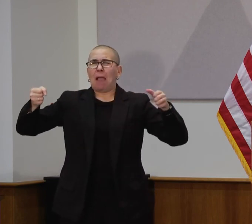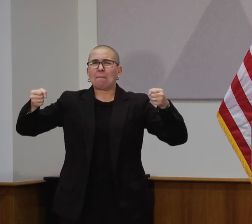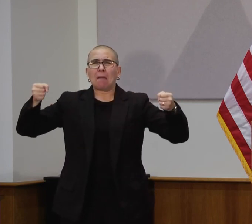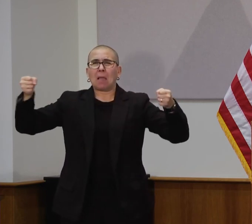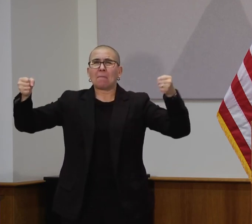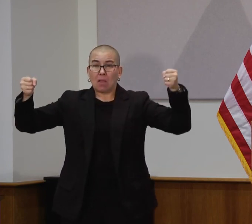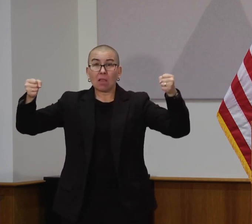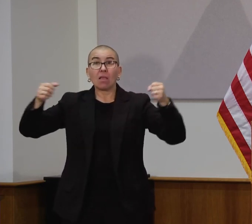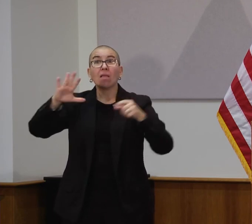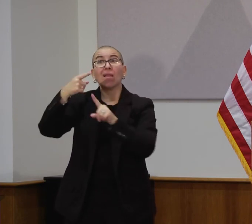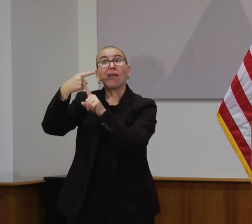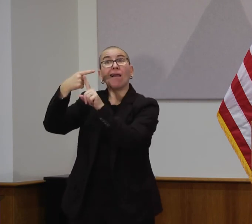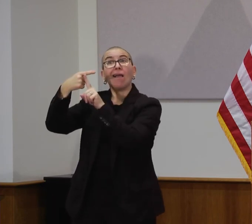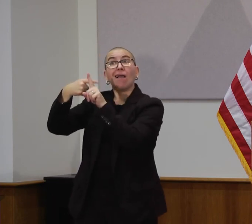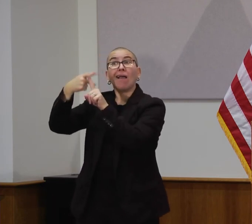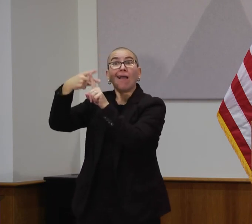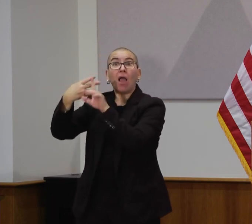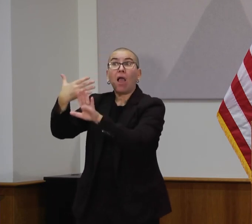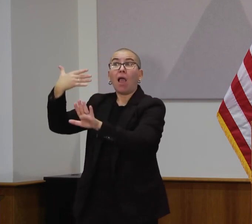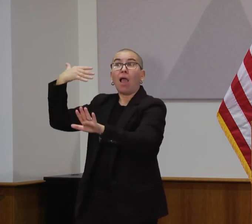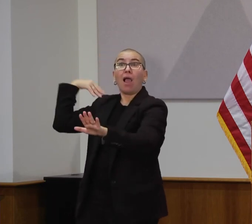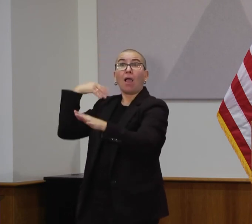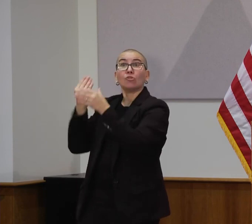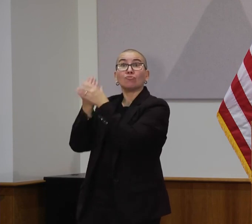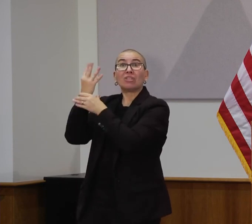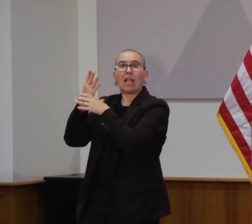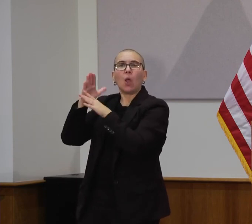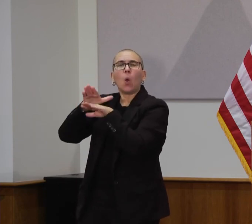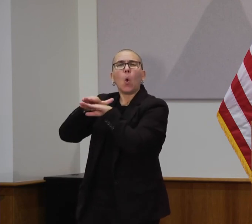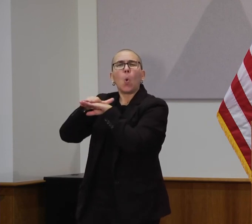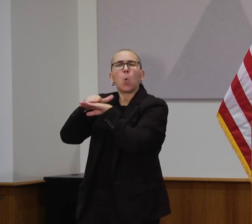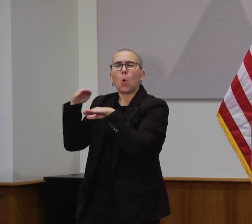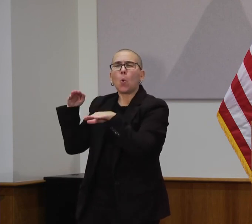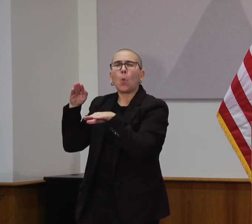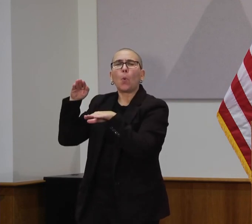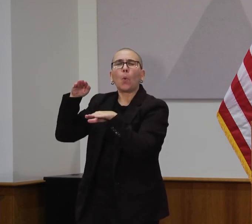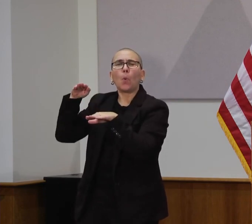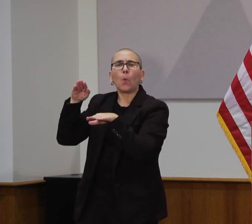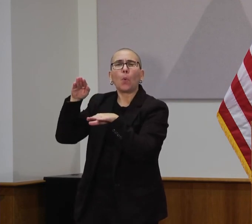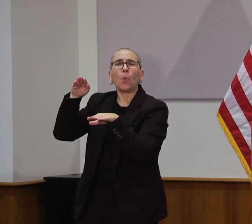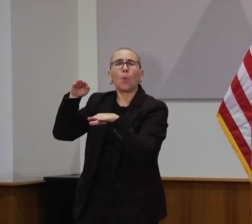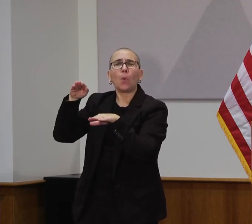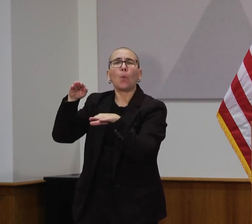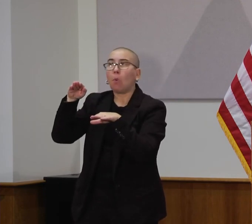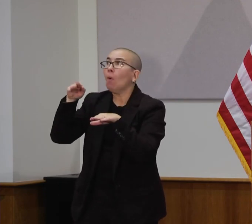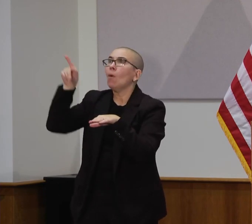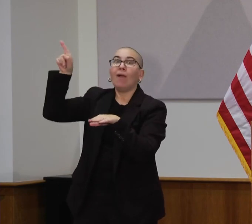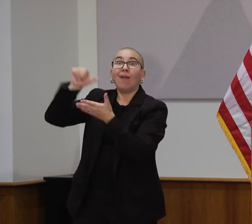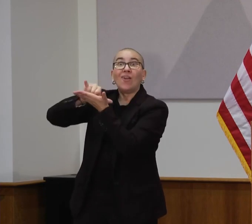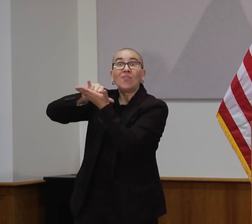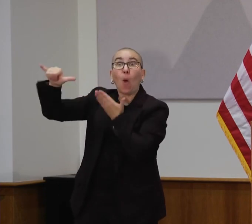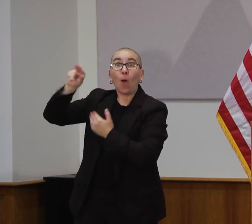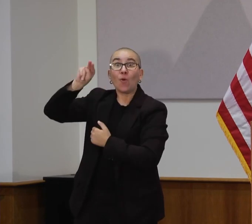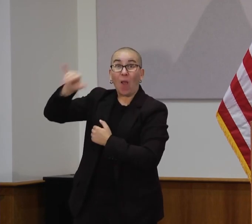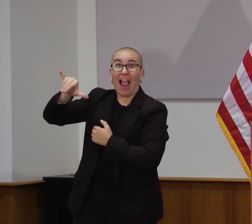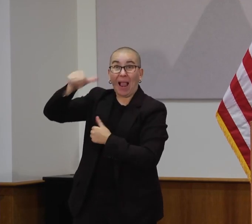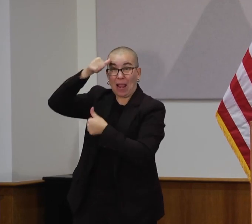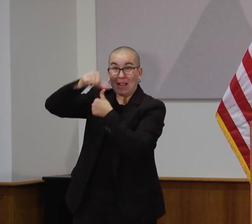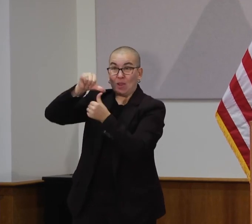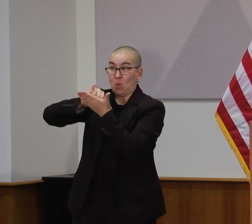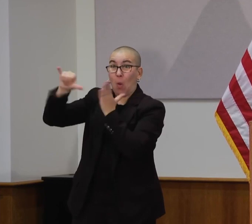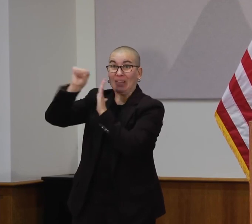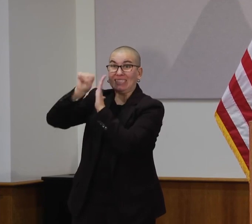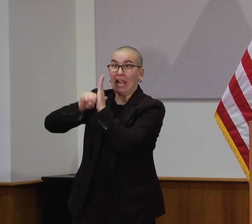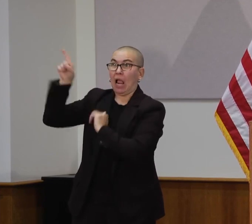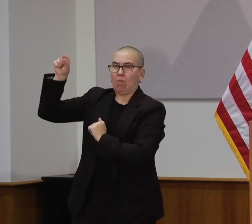in the spring was Minnesota nurses went to New York to help them during their time. There is no one out there to come.